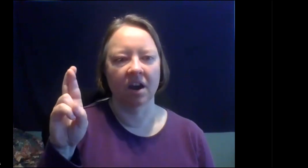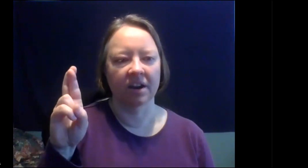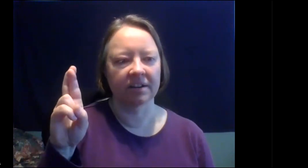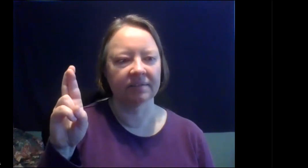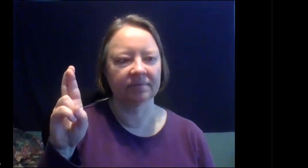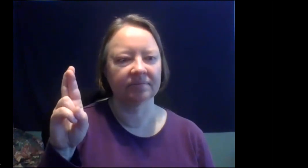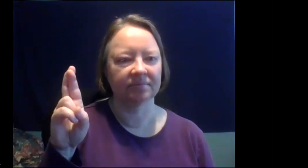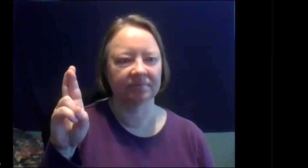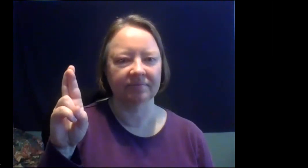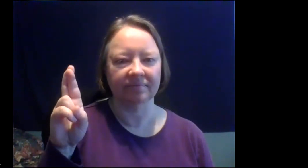R,